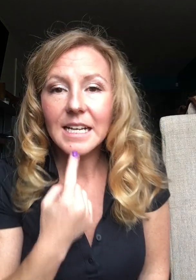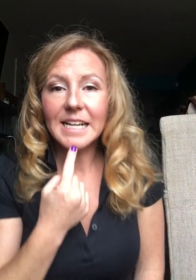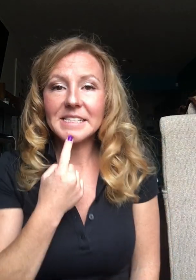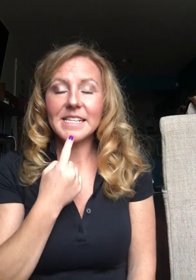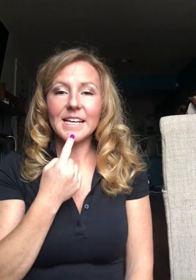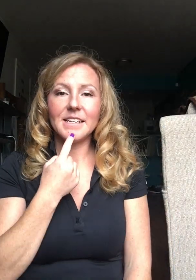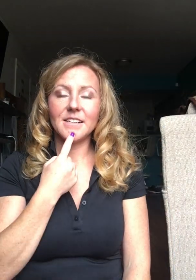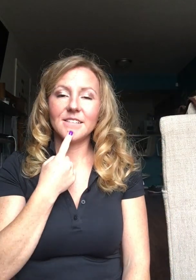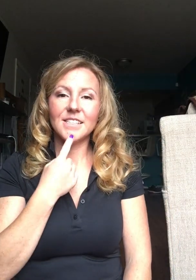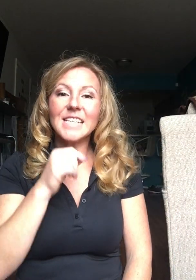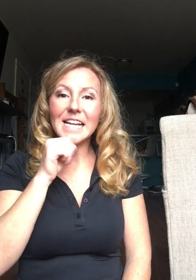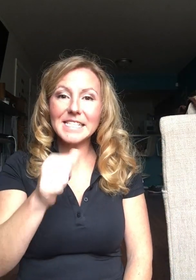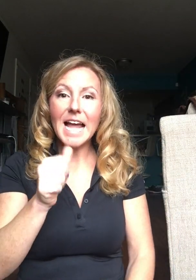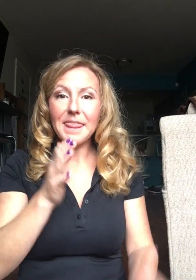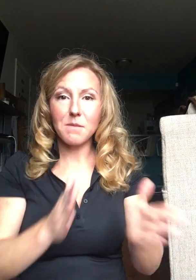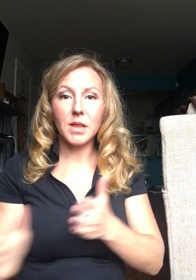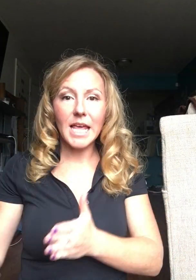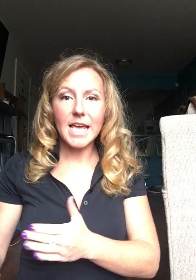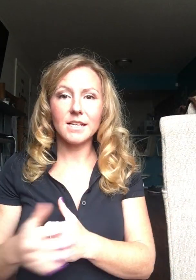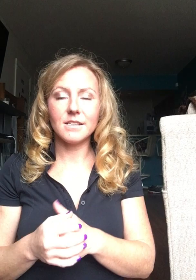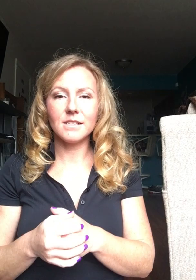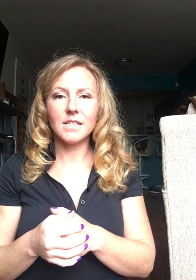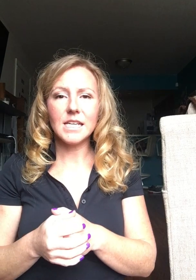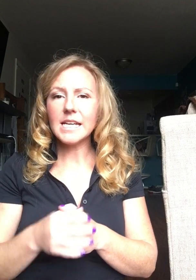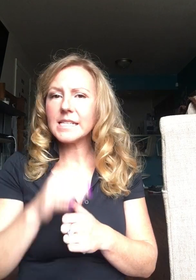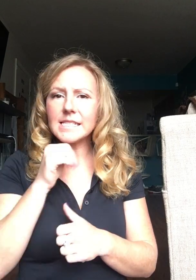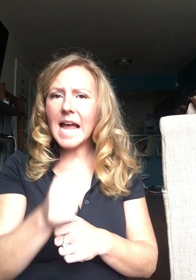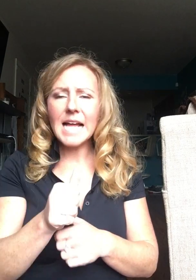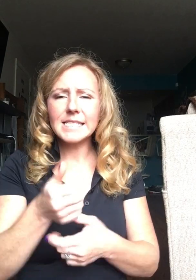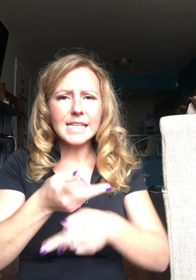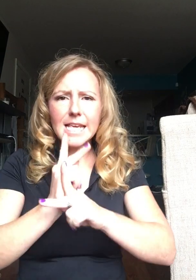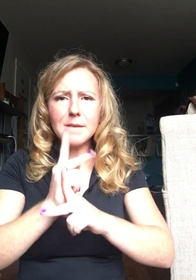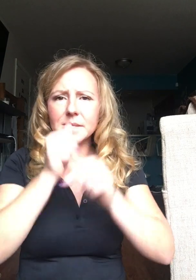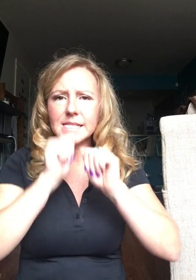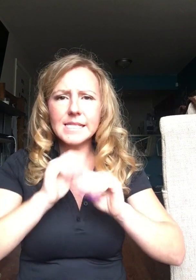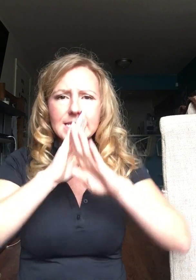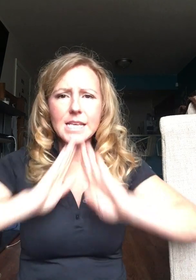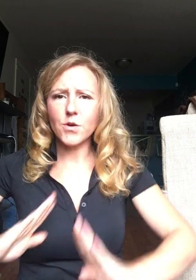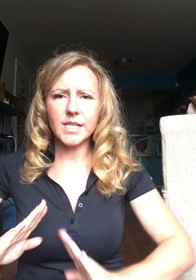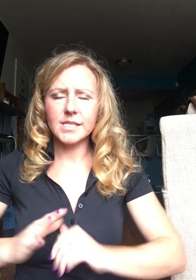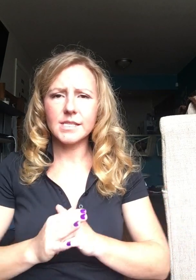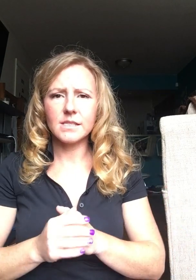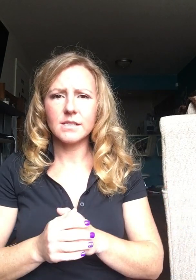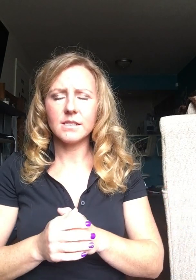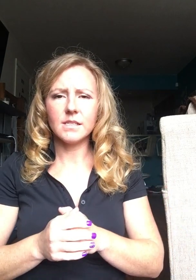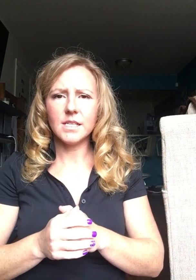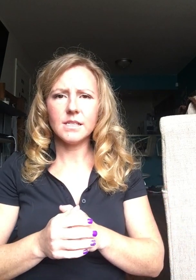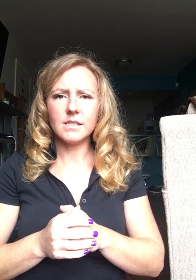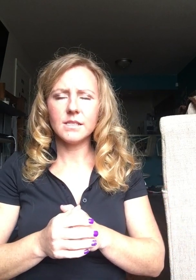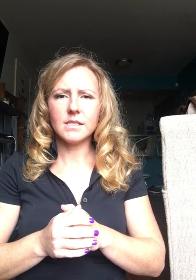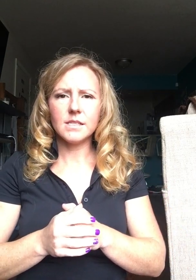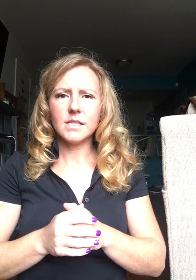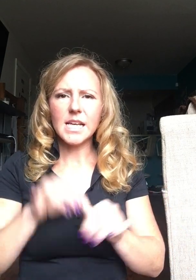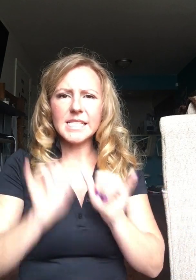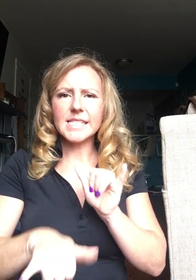God said that is not the plan. It's not to keep secrets and